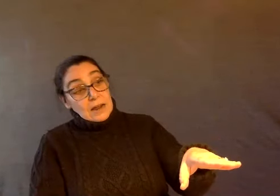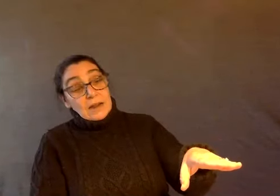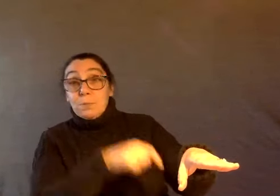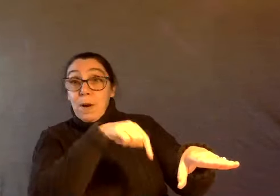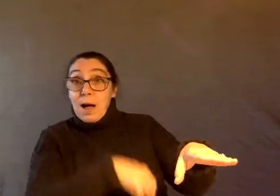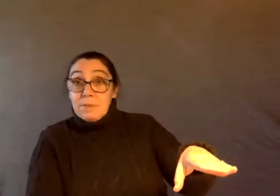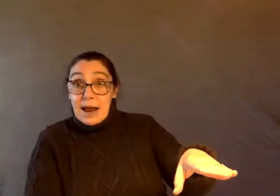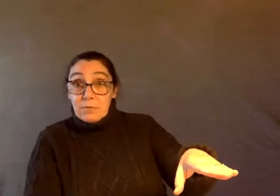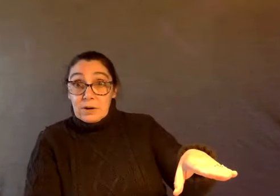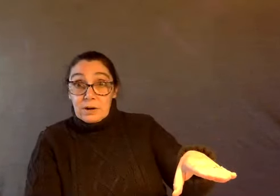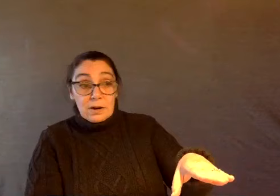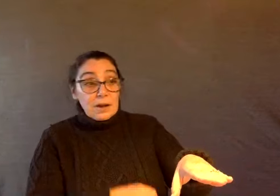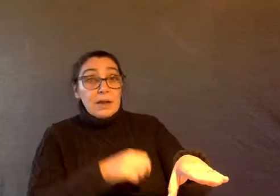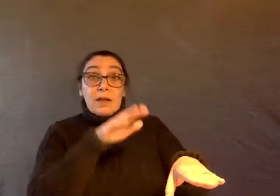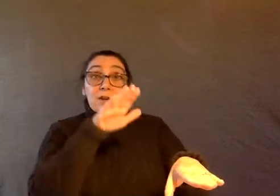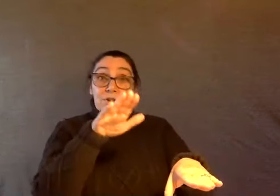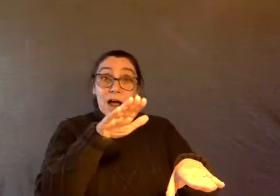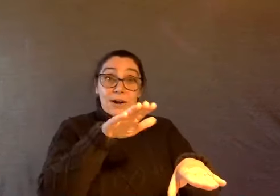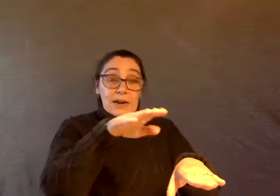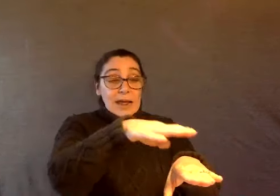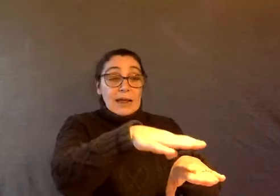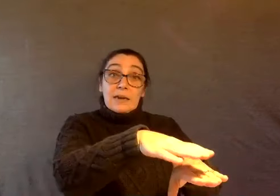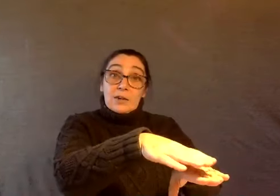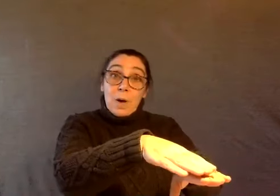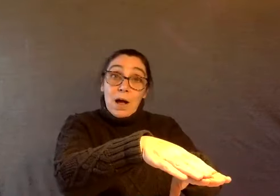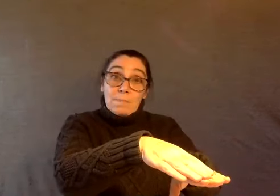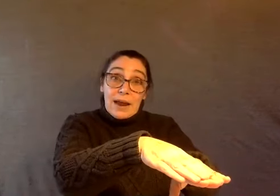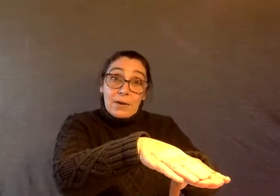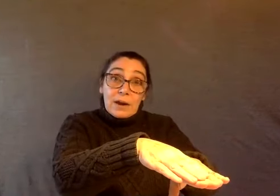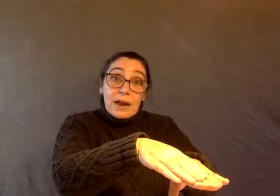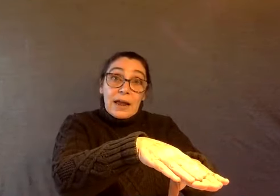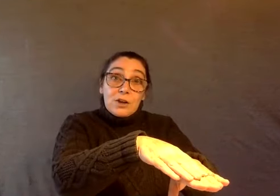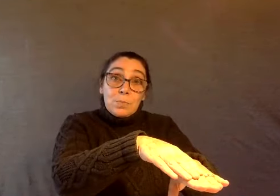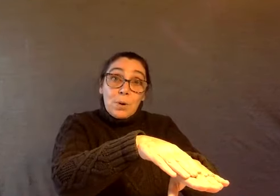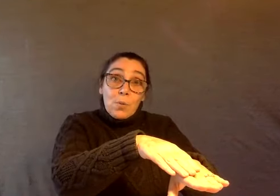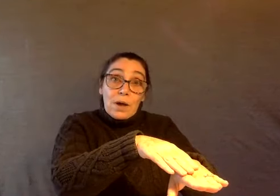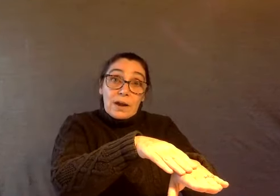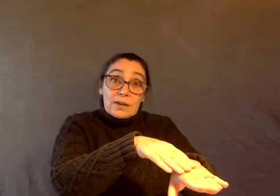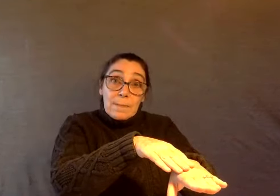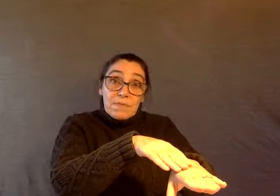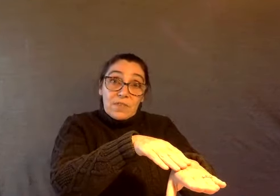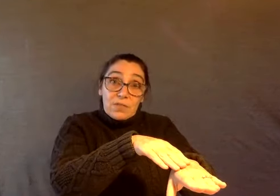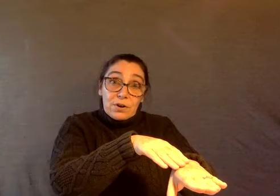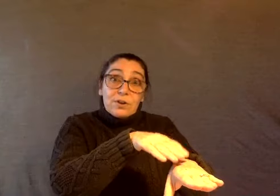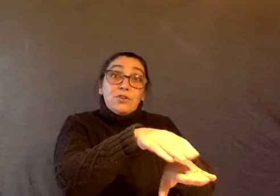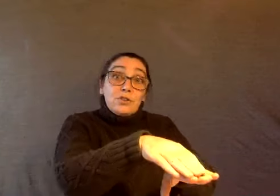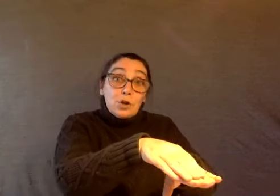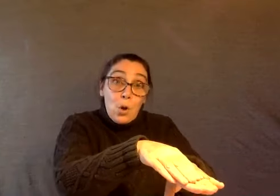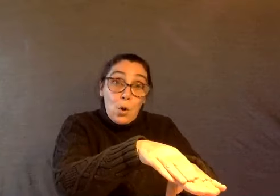is palm down. Your dominant hand is palm down, and you pull one on top of the other. Slow.